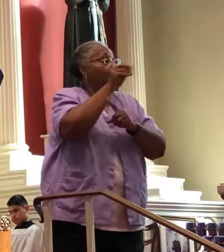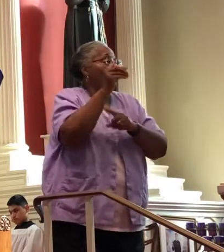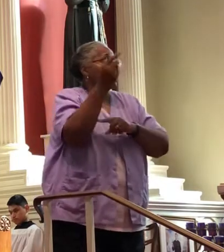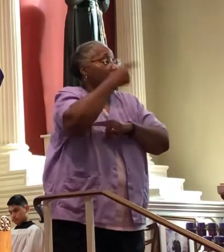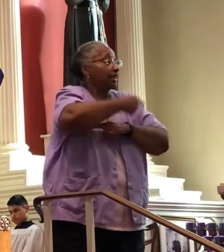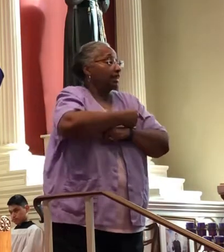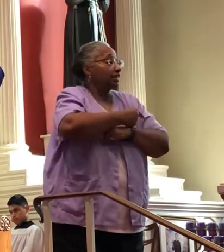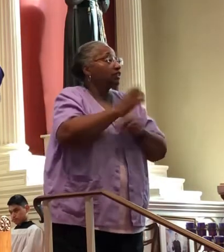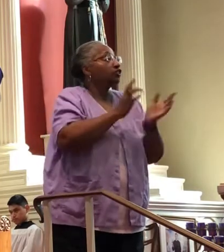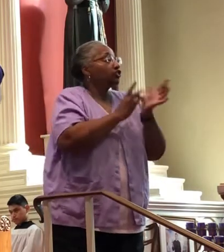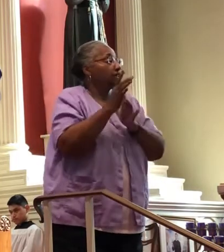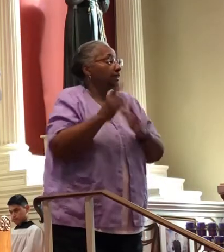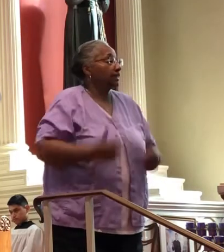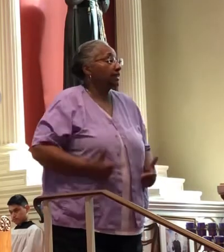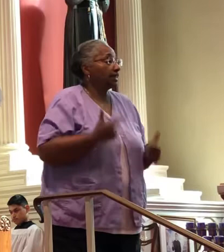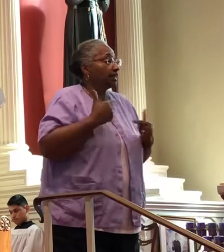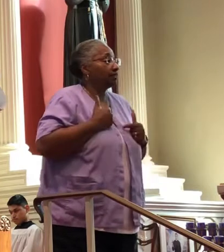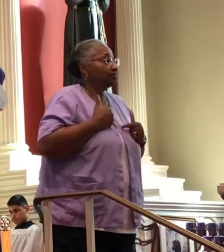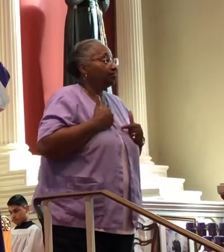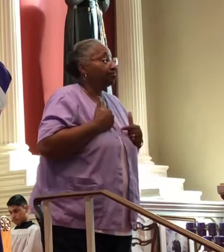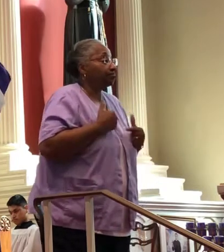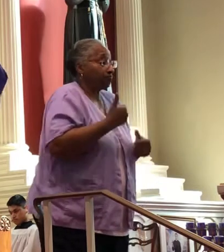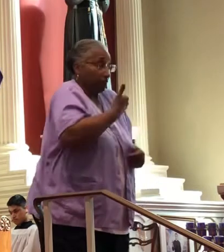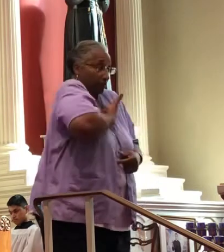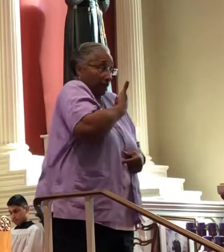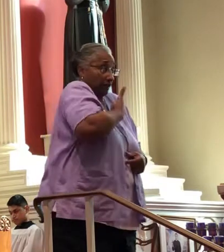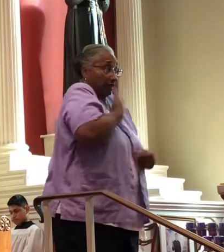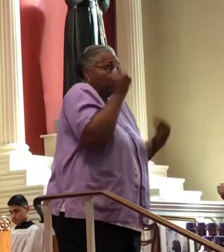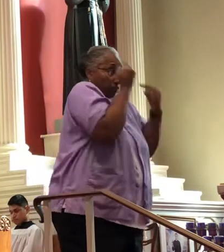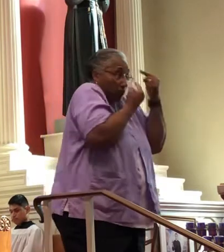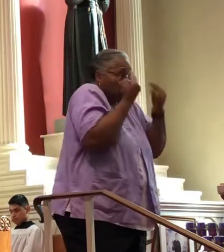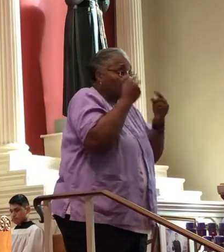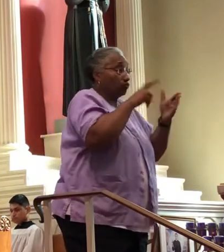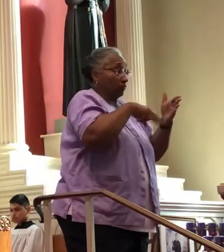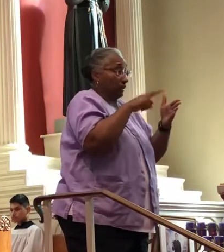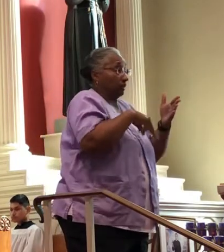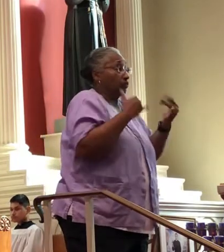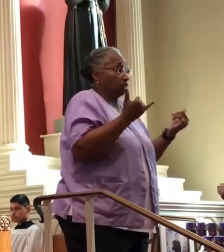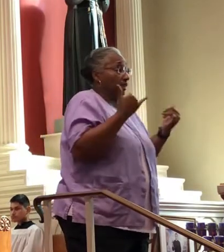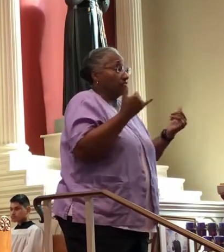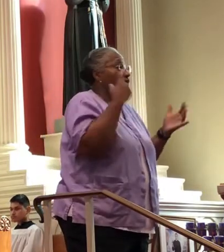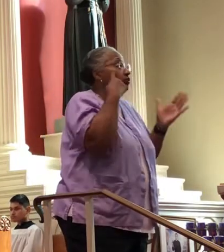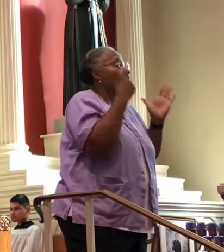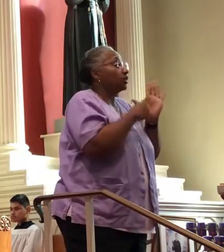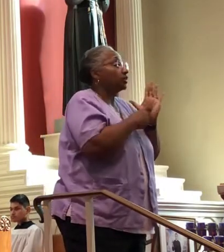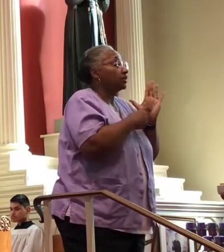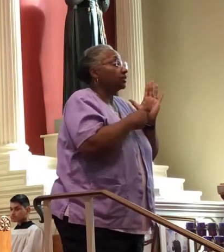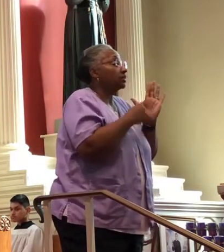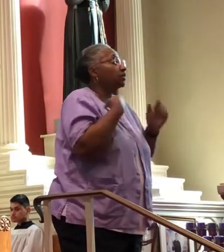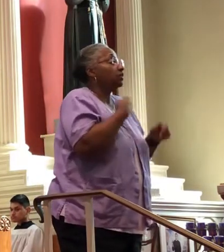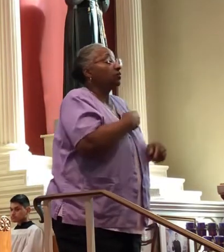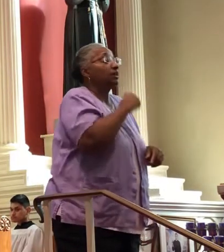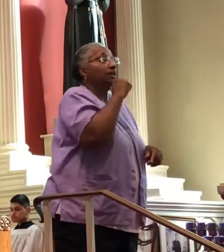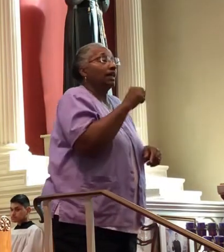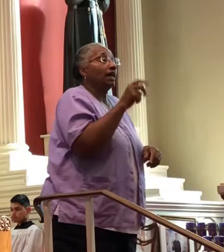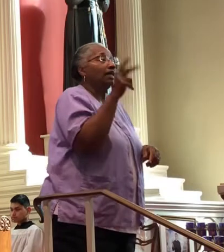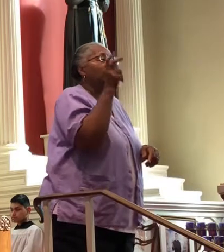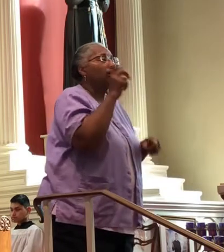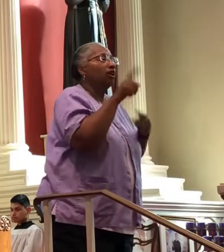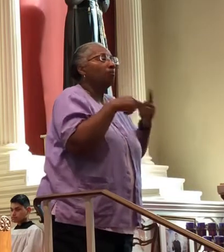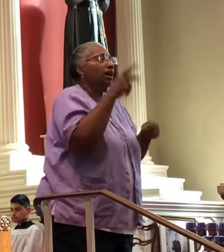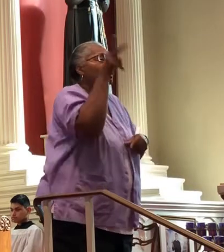Jesus lived. And as I reflected on the readings, it's interesting because notice that we don't hear about the Antichrist, about the